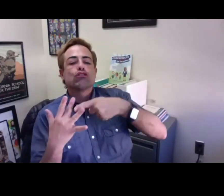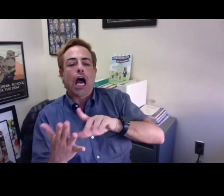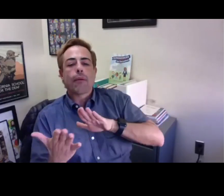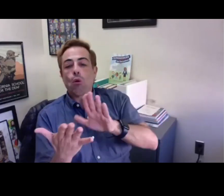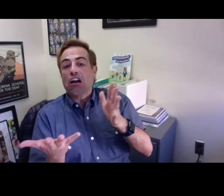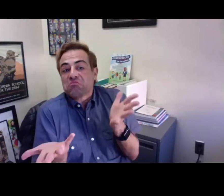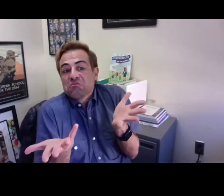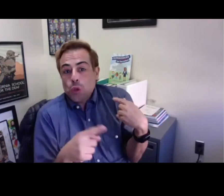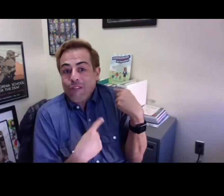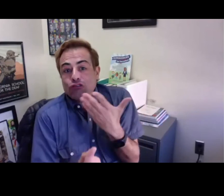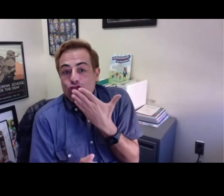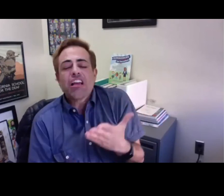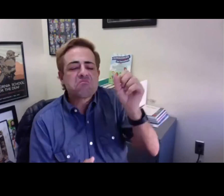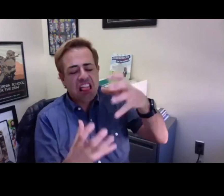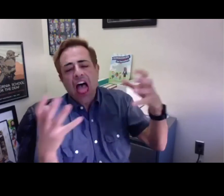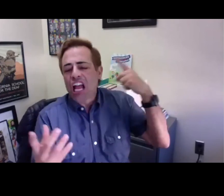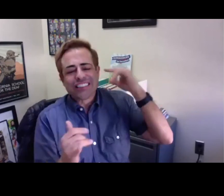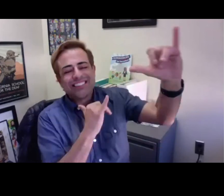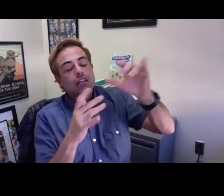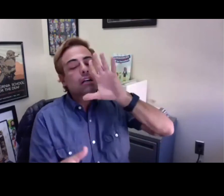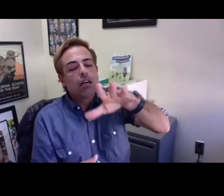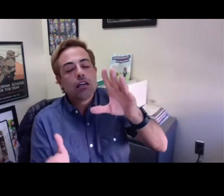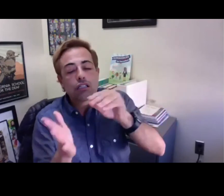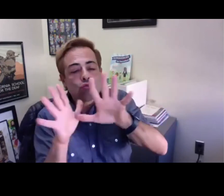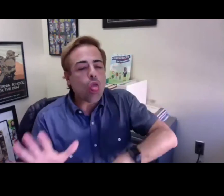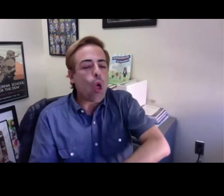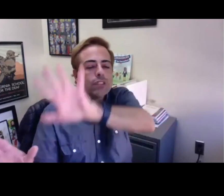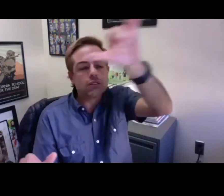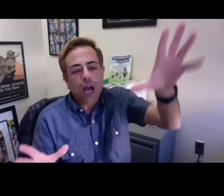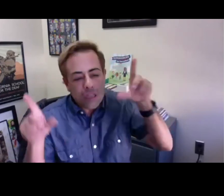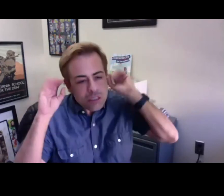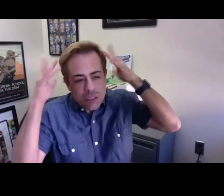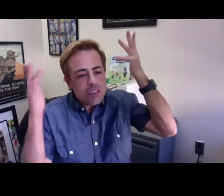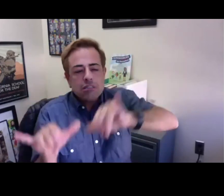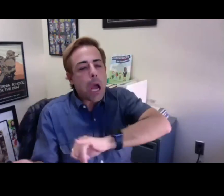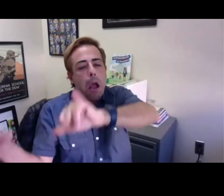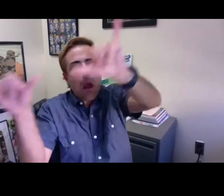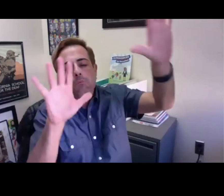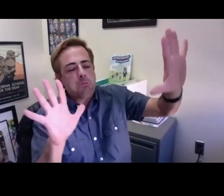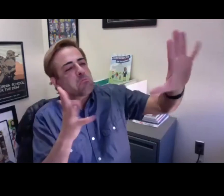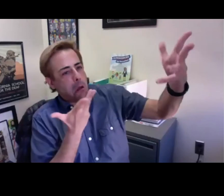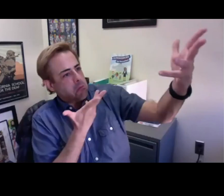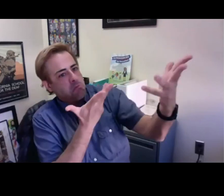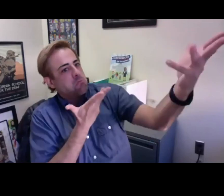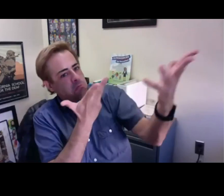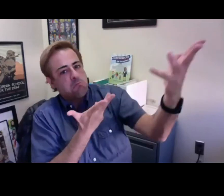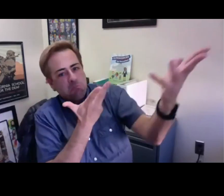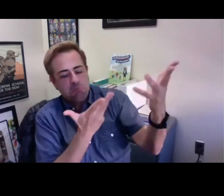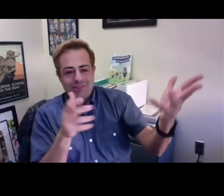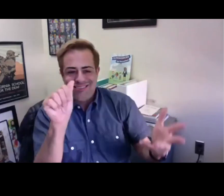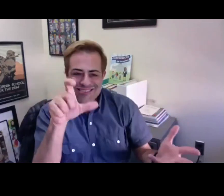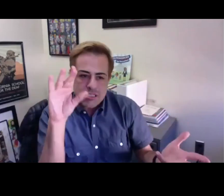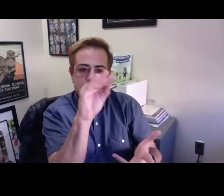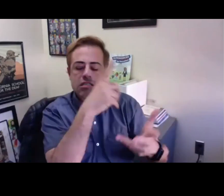And a lot of agencies in Northern California see our program and want to, share